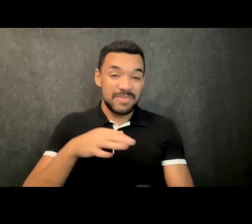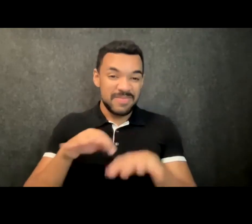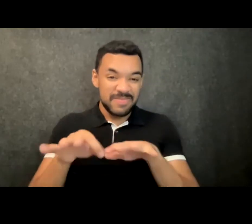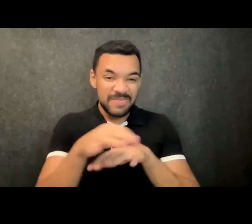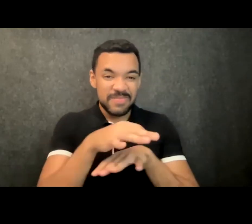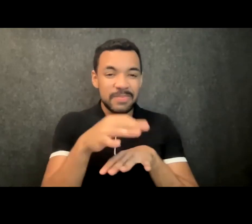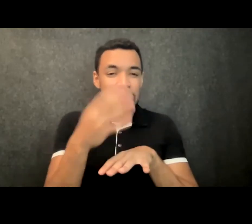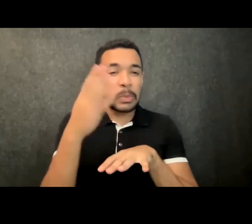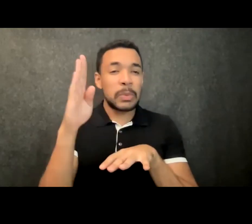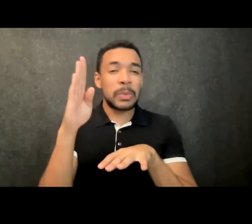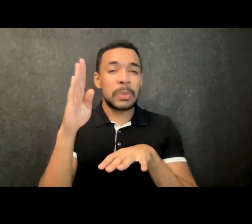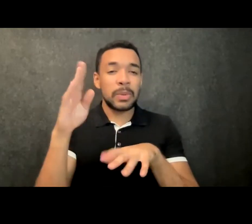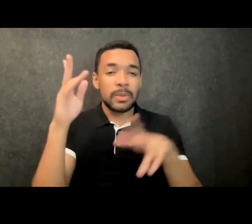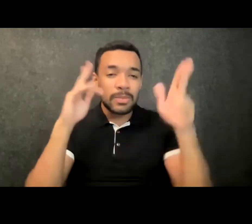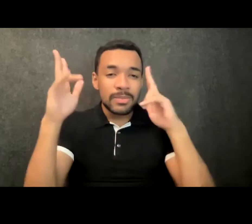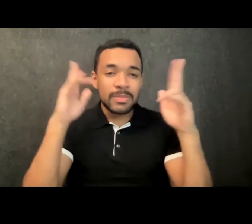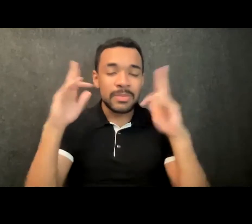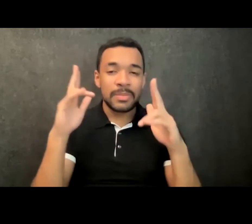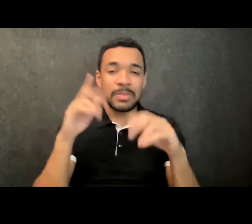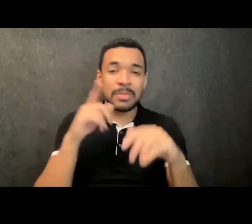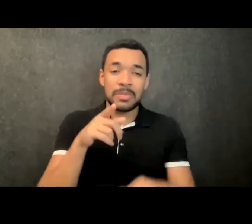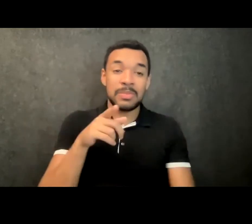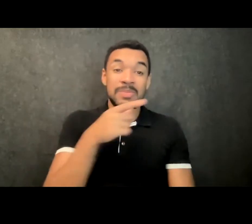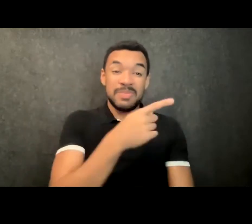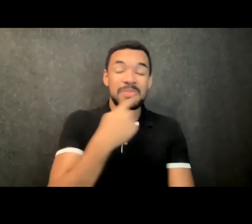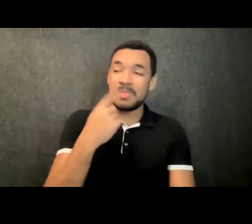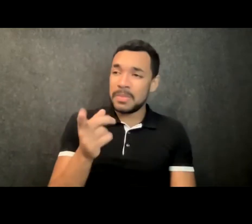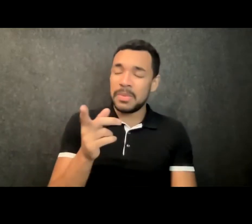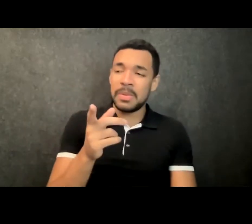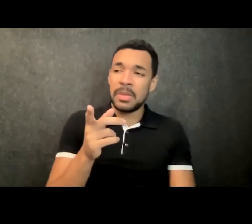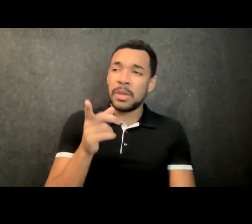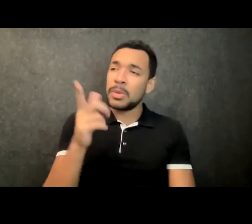haircut. You look so pretty, she said.